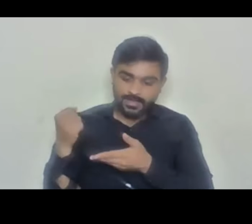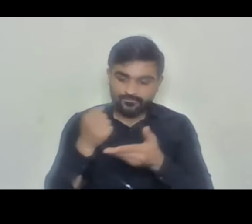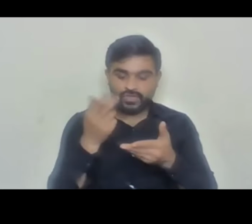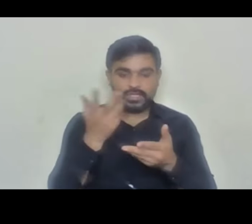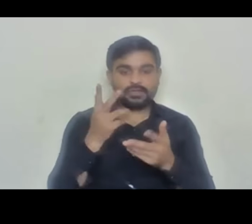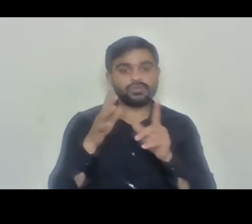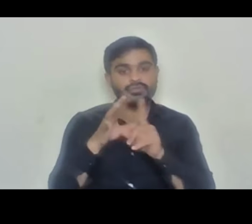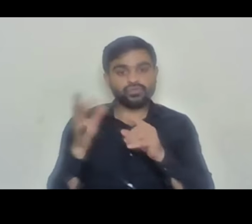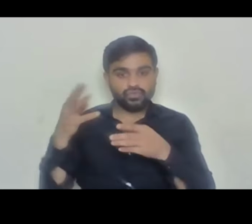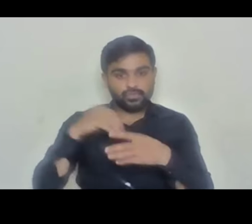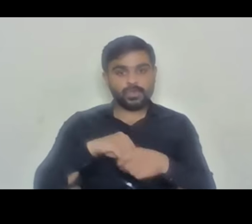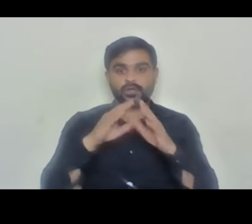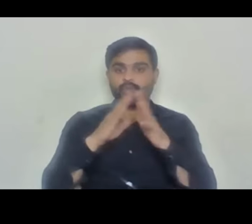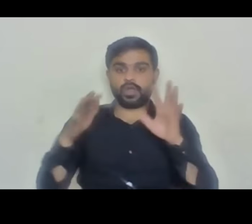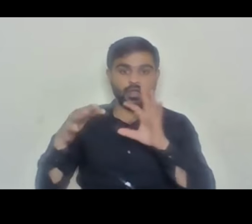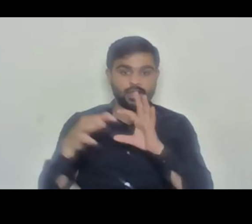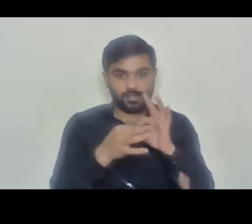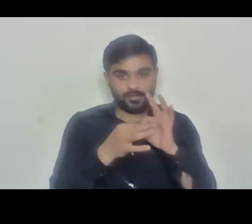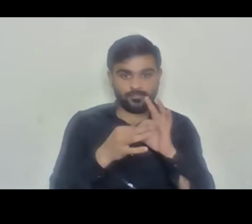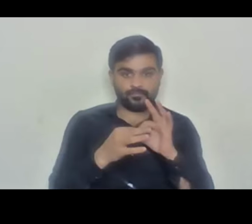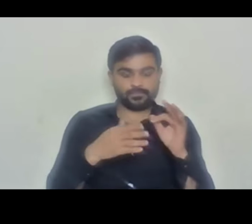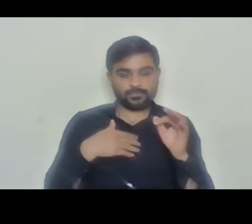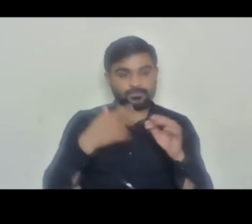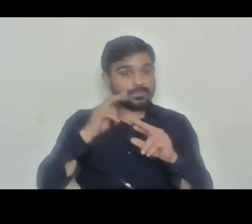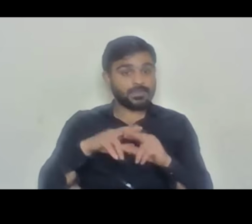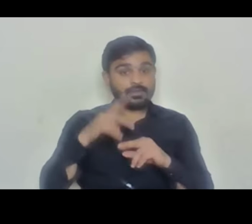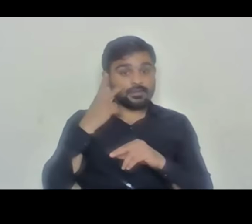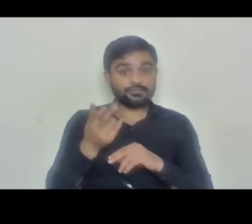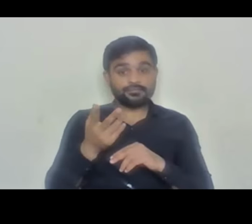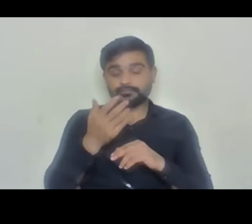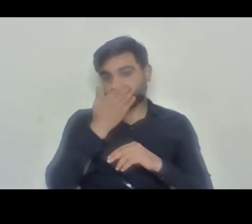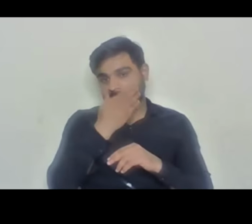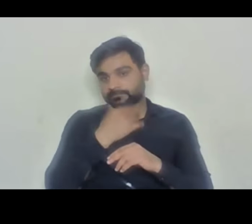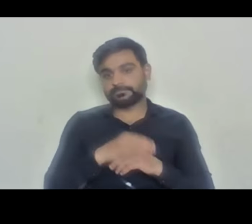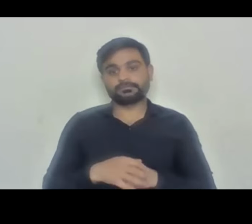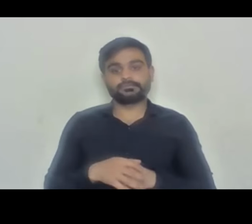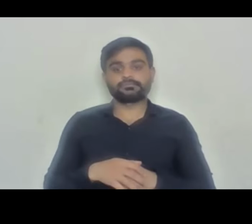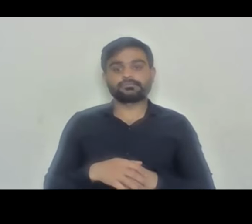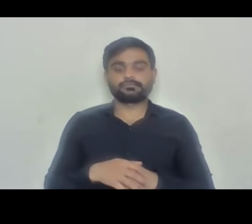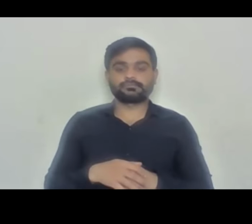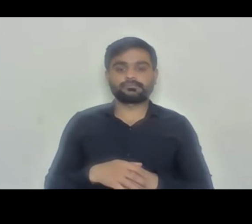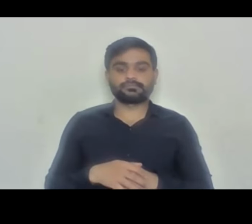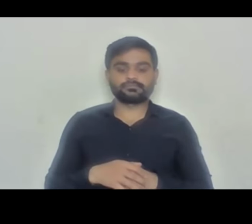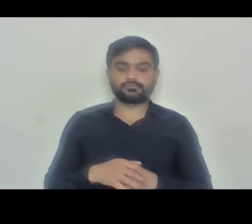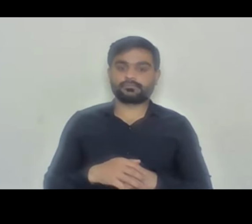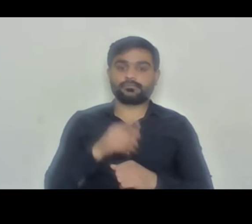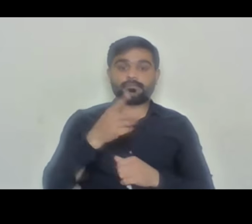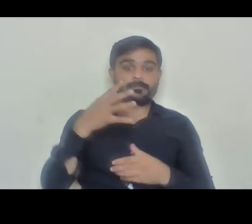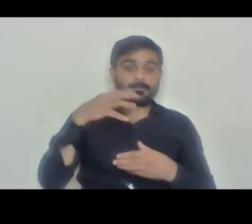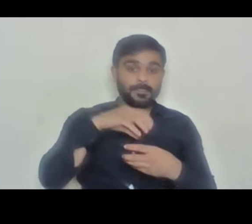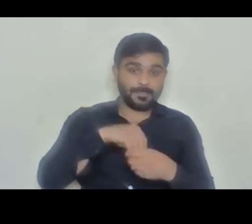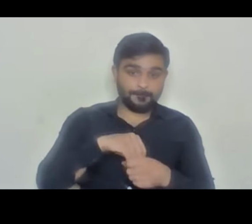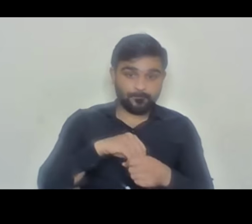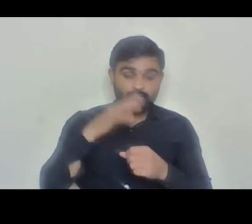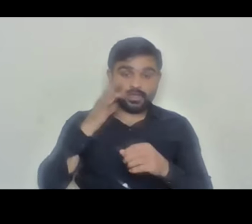put them in the larger context. It just puts you in a good spot